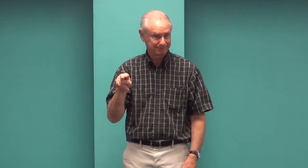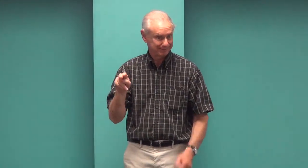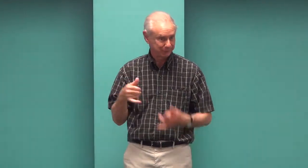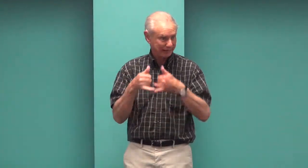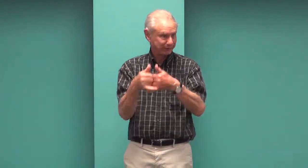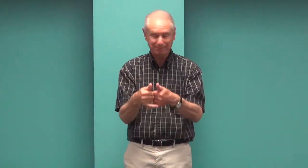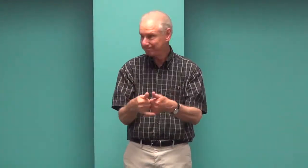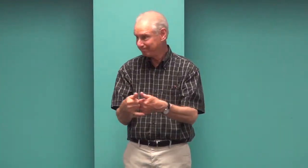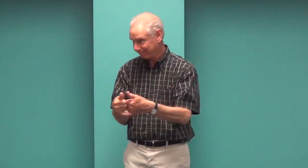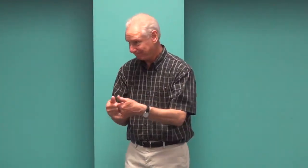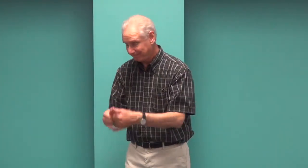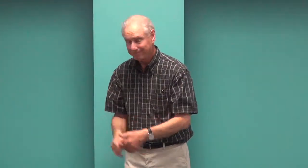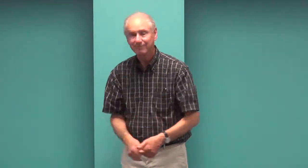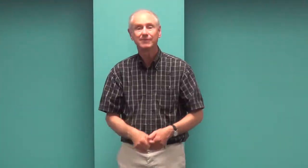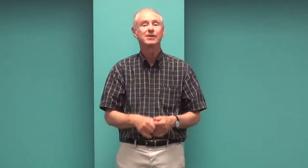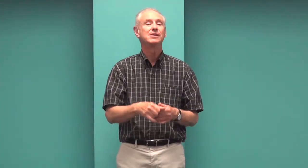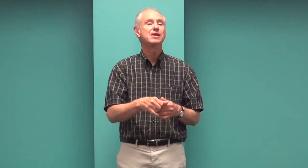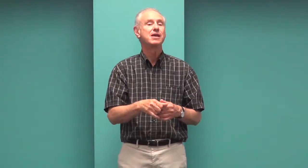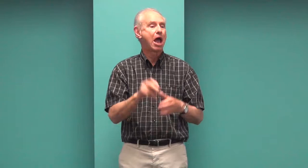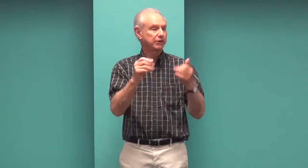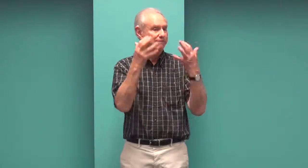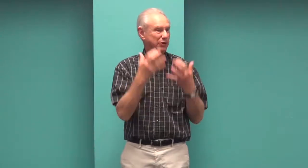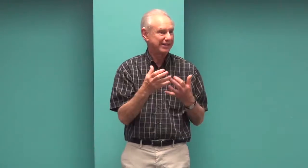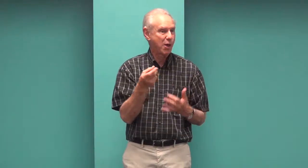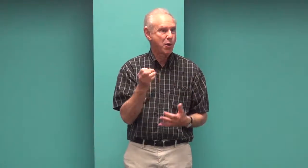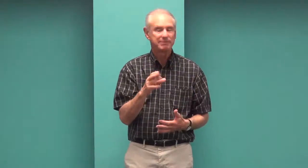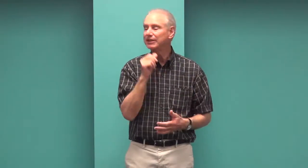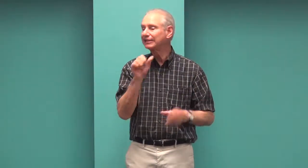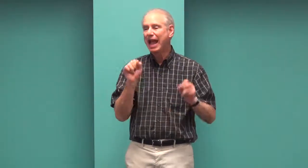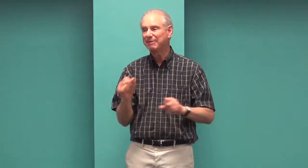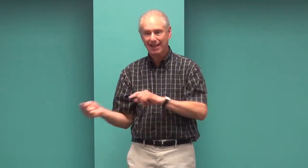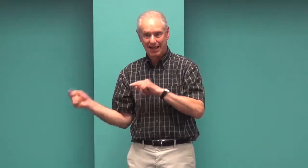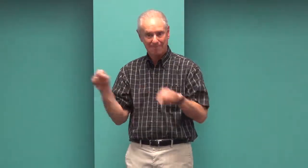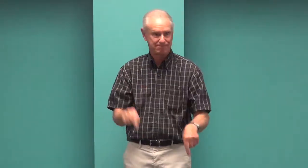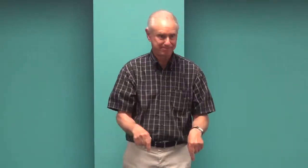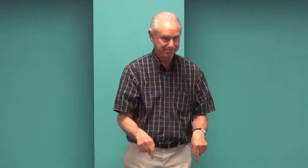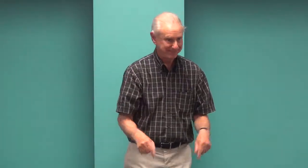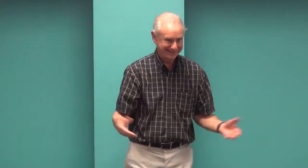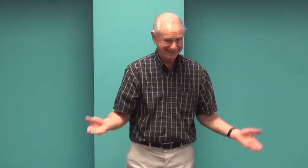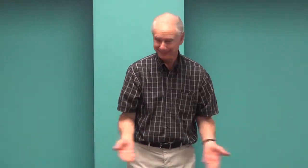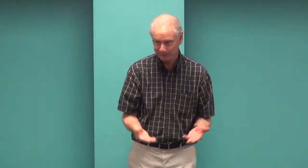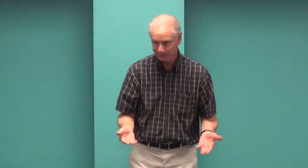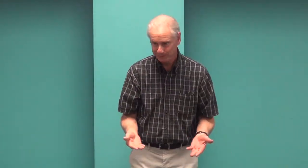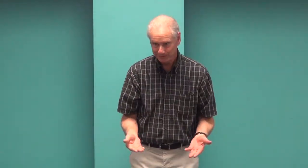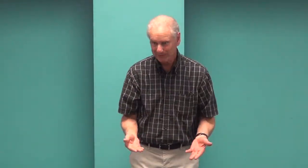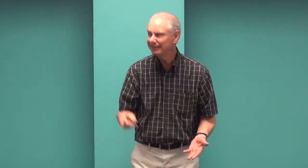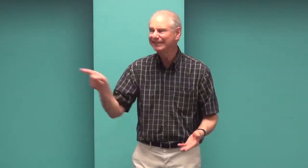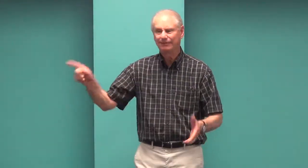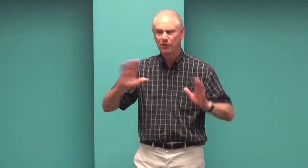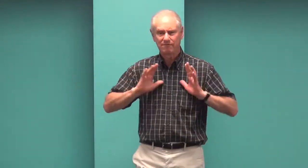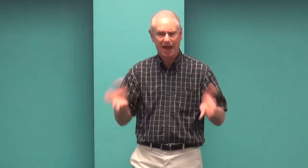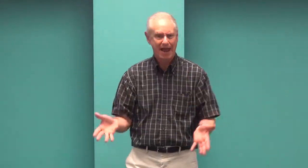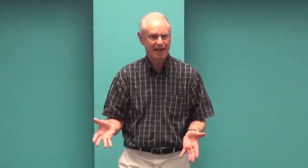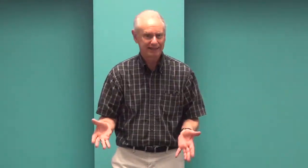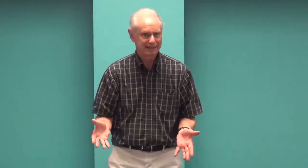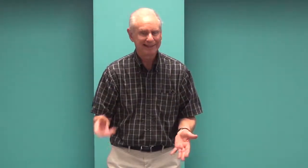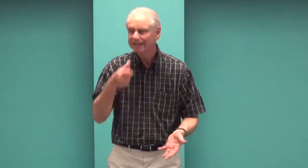Herb Larson and the Herb Larson Award. Unfortunately, Herb Larson was not able to come today. He's